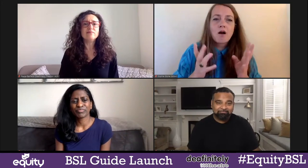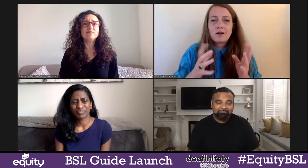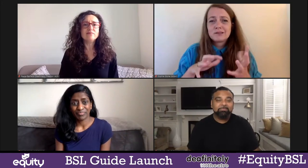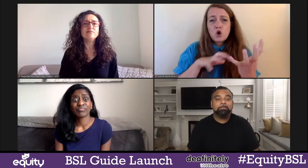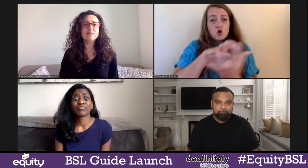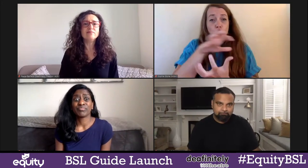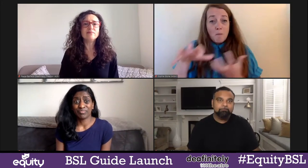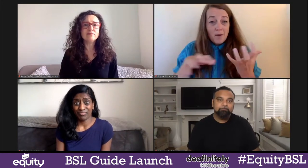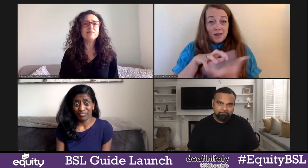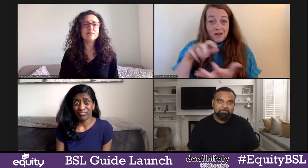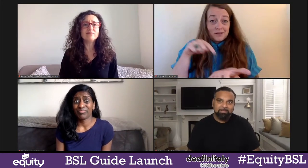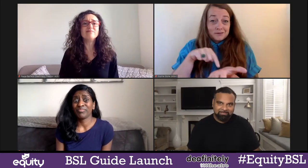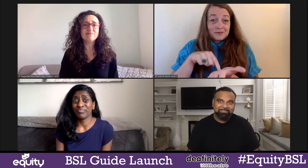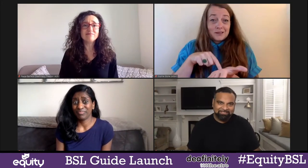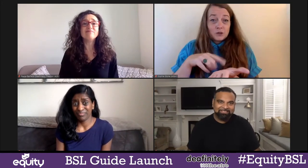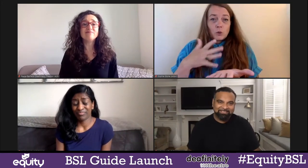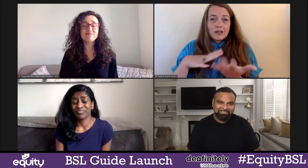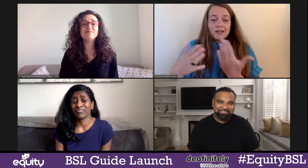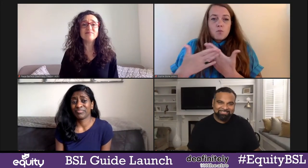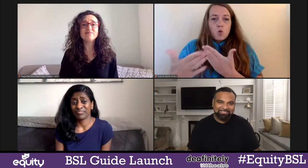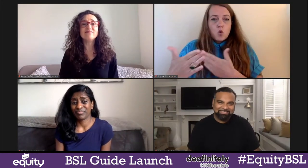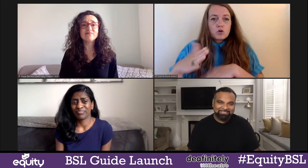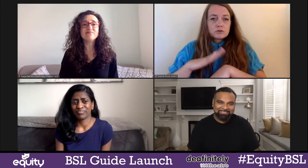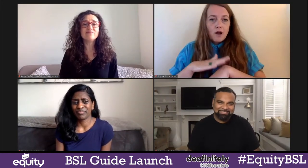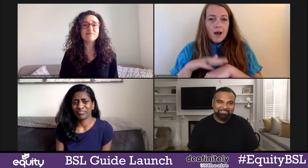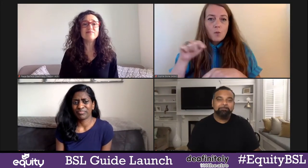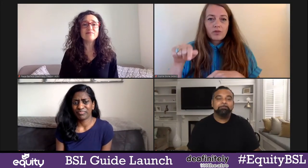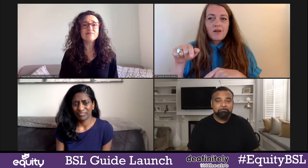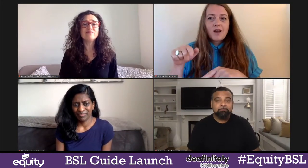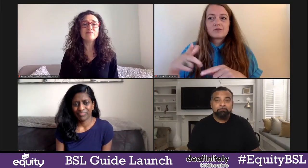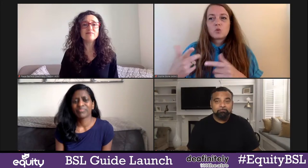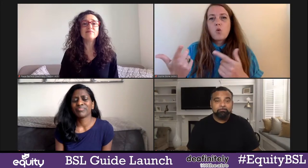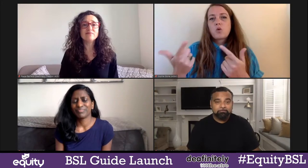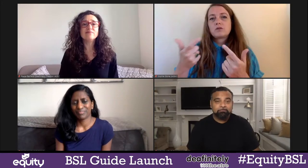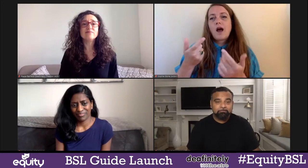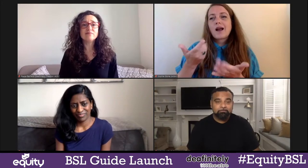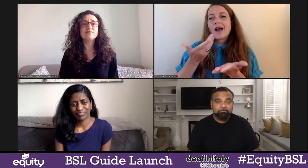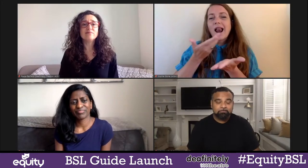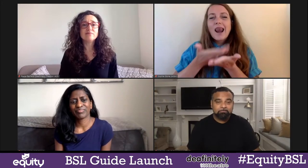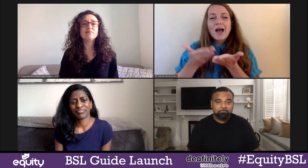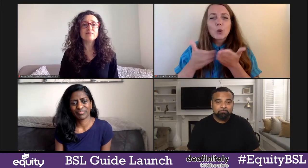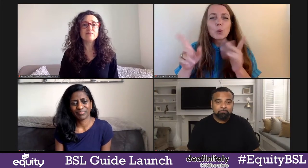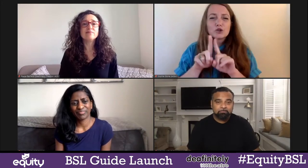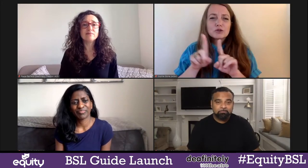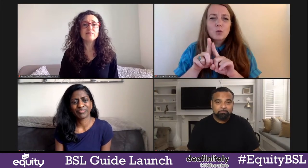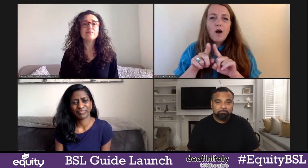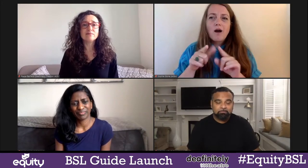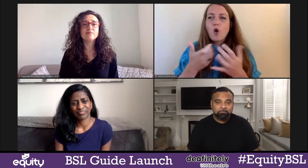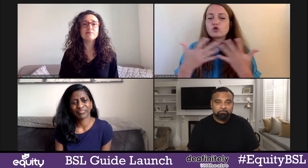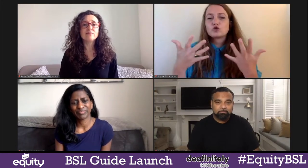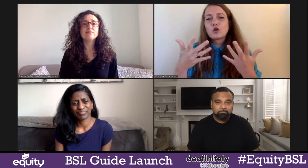on the information, particularly with Shakespeare, which is a very complicated style of text that takes more